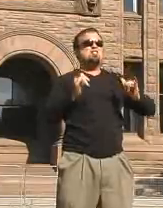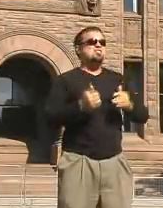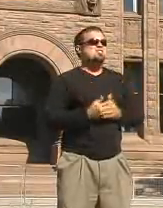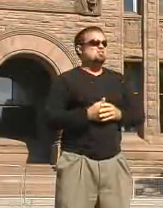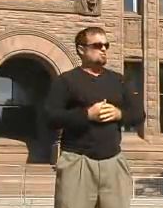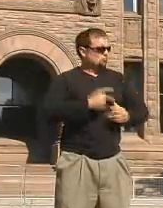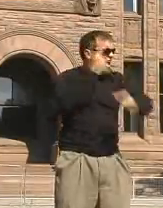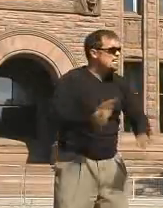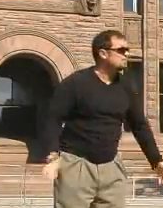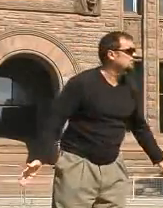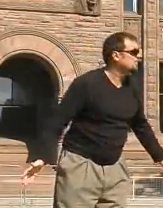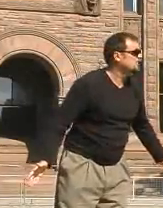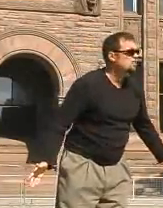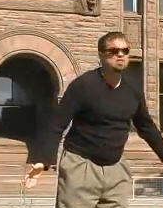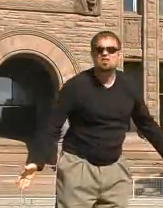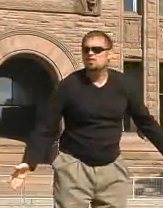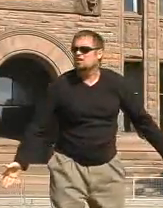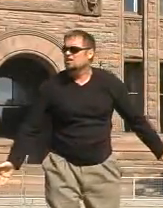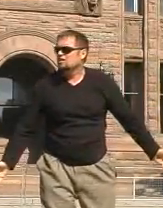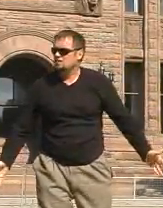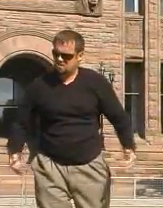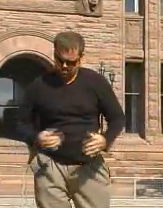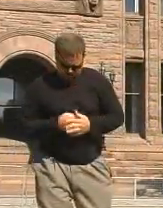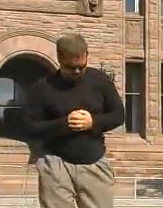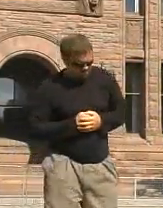have access to American Sign Language, right?